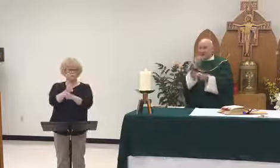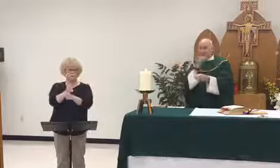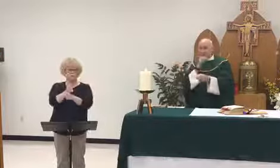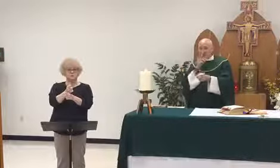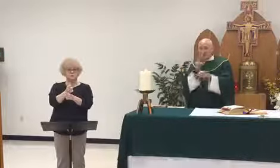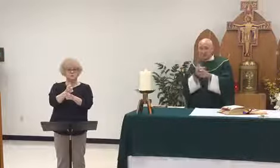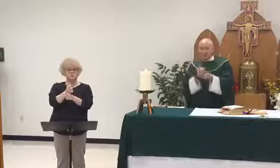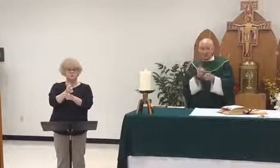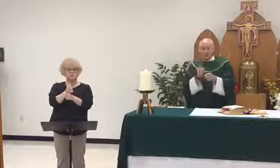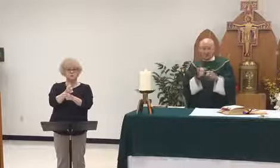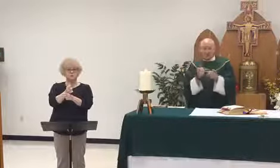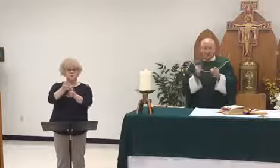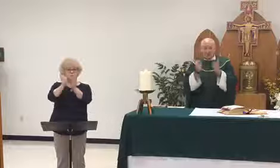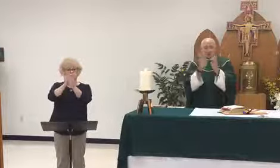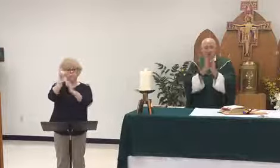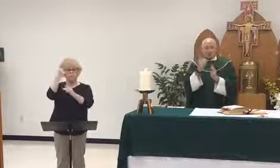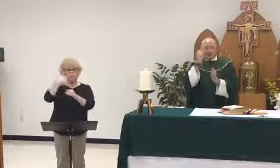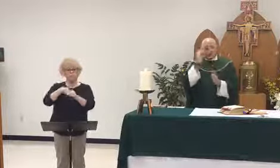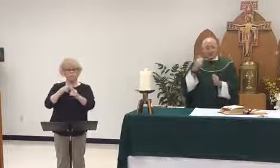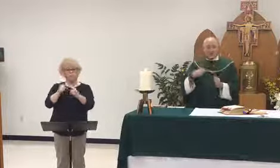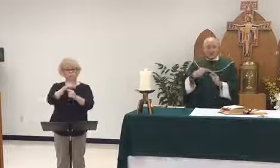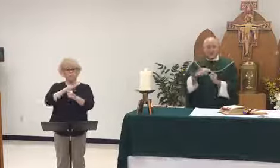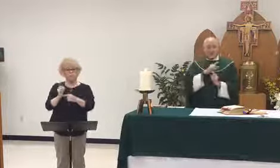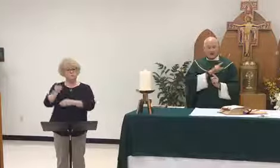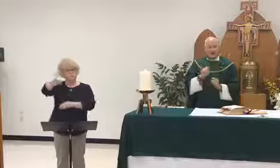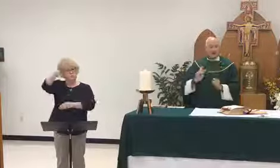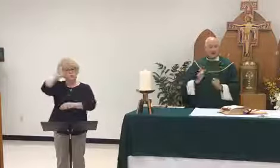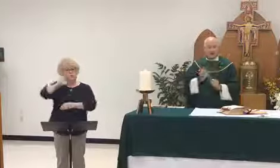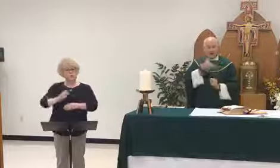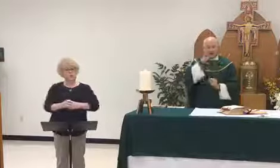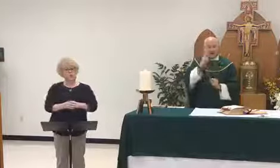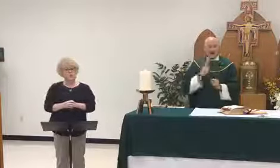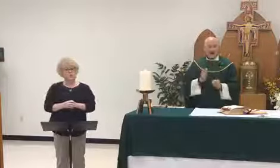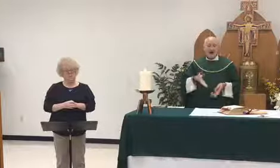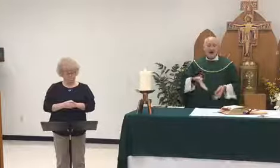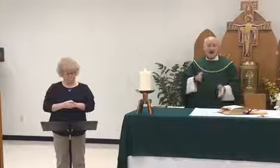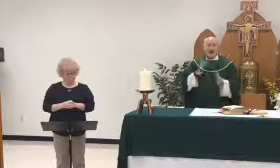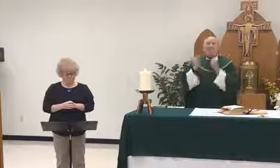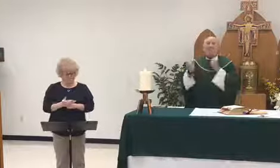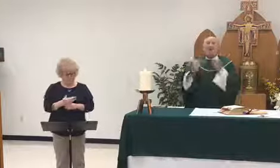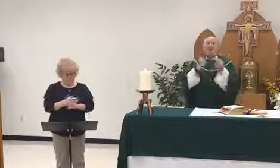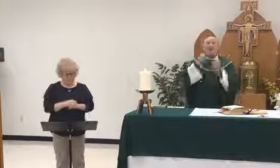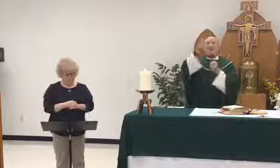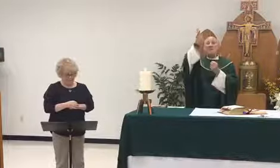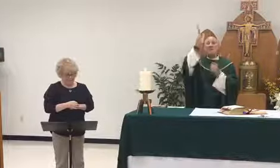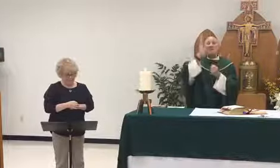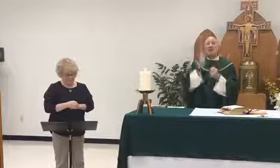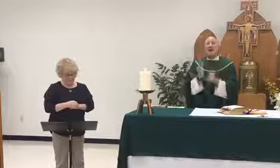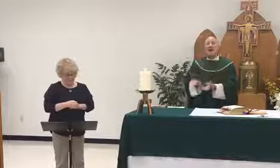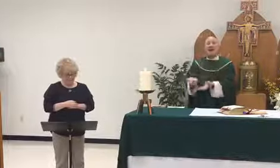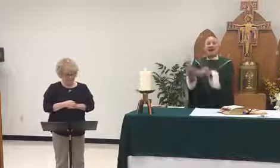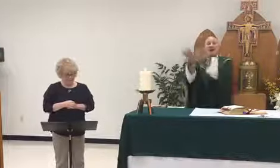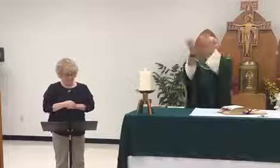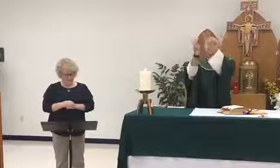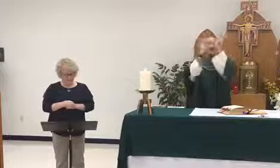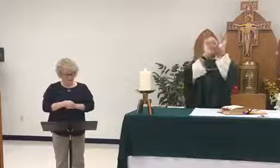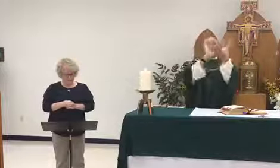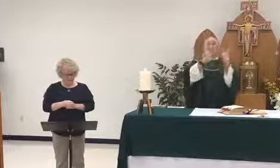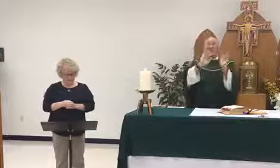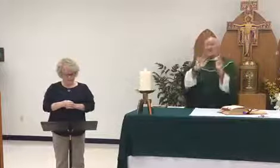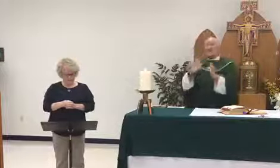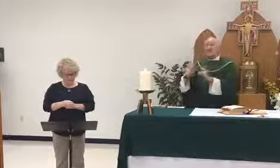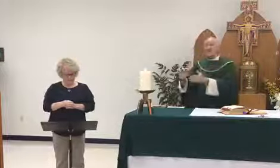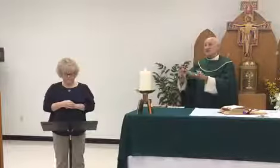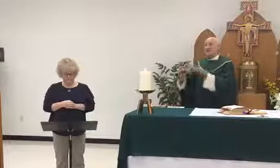my brothers and sisters, to pray for me to the Lord our God. May Almighty God have